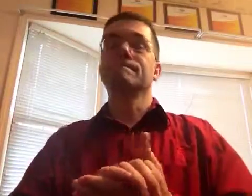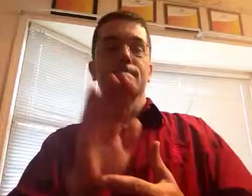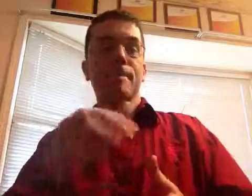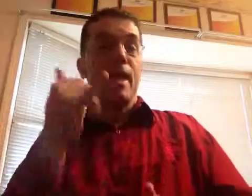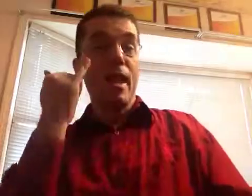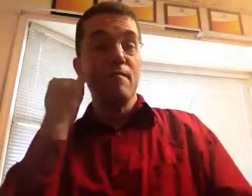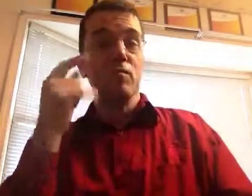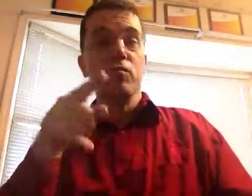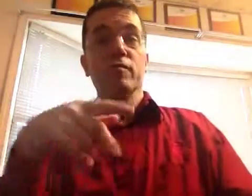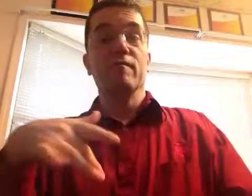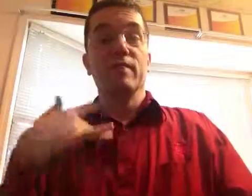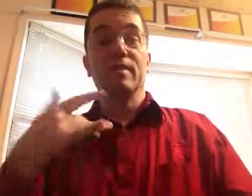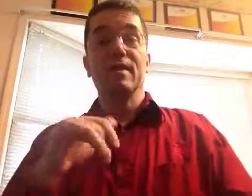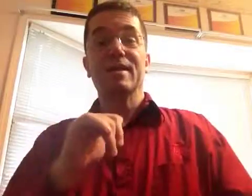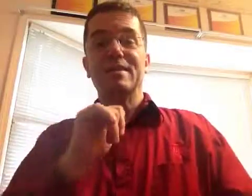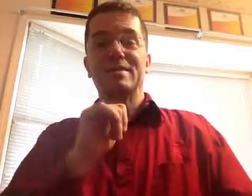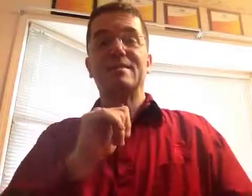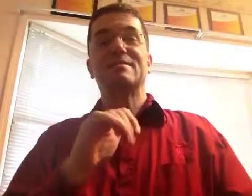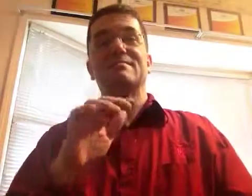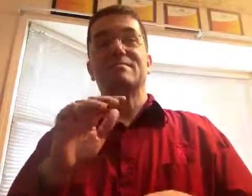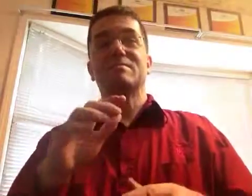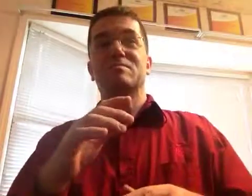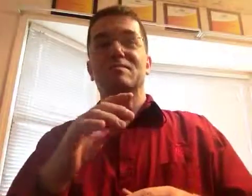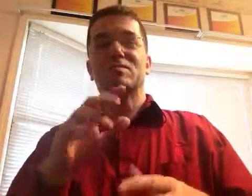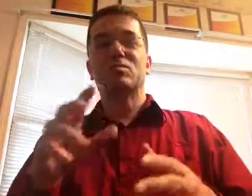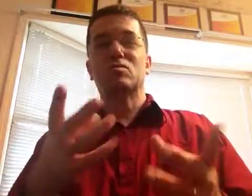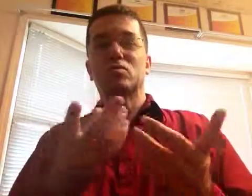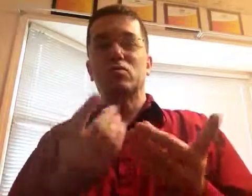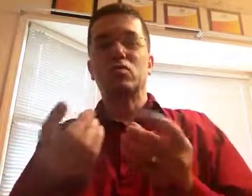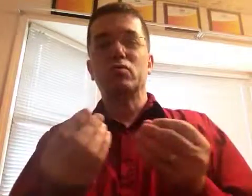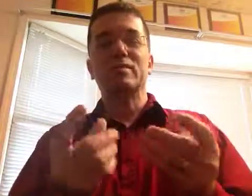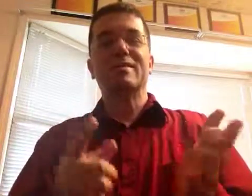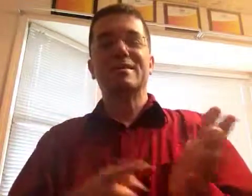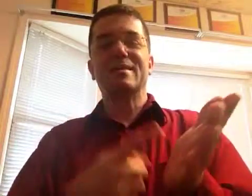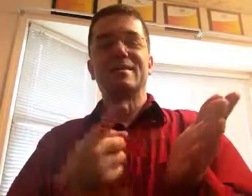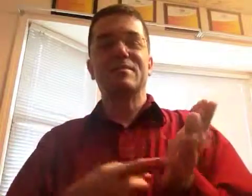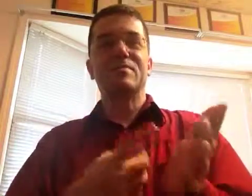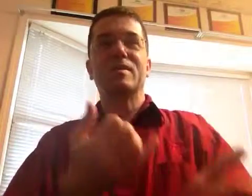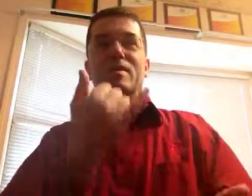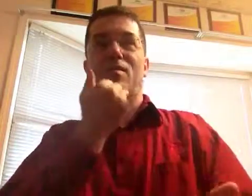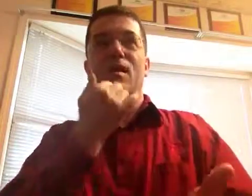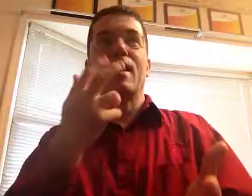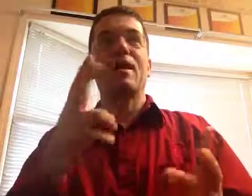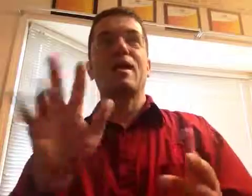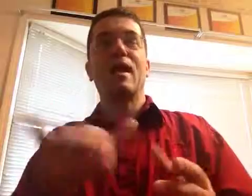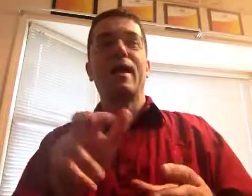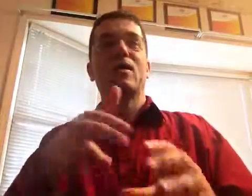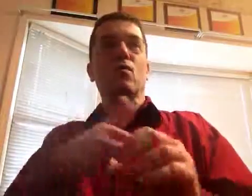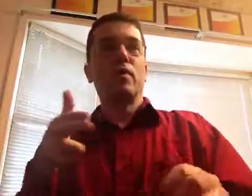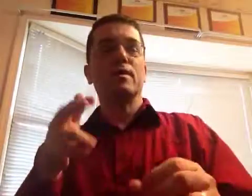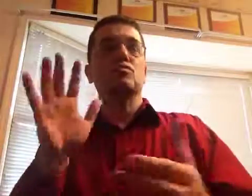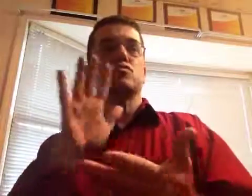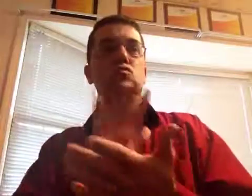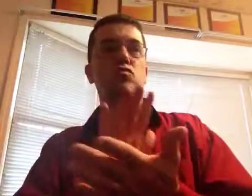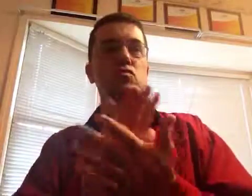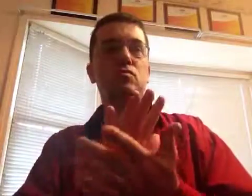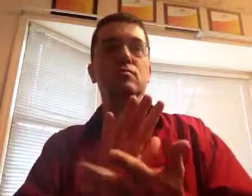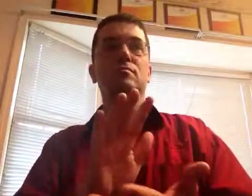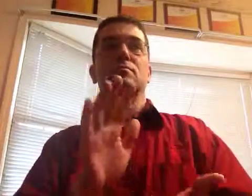something that is wrong, and like, for instance, quitting school would be wrong, okay? Absolutely, yeah. Or if you feel